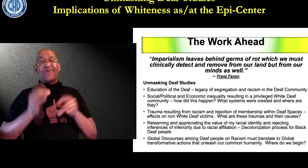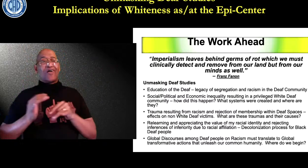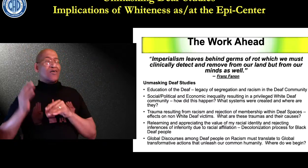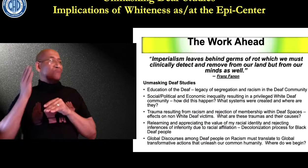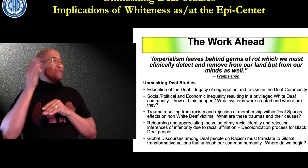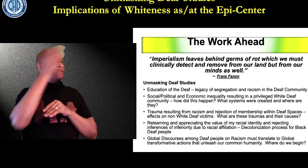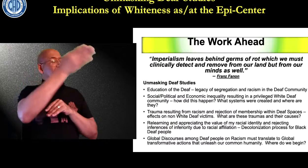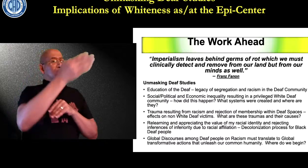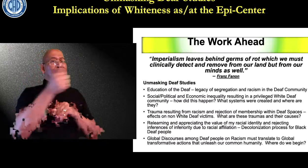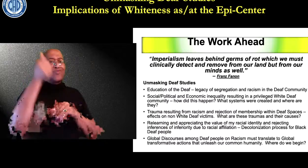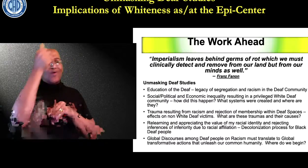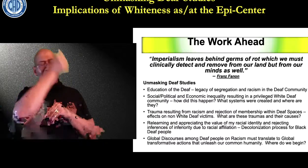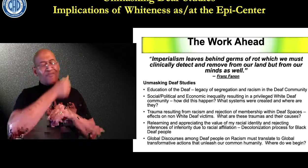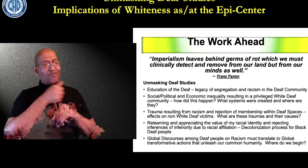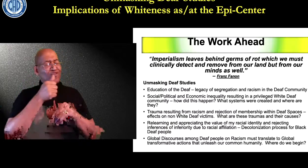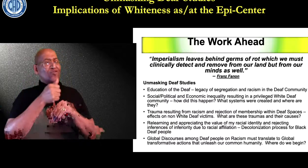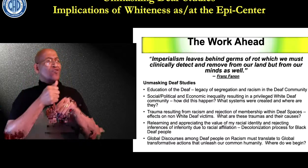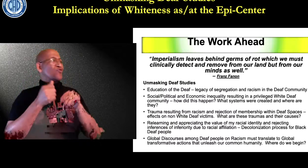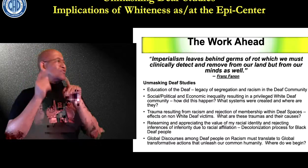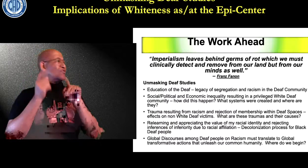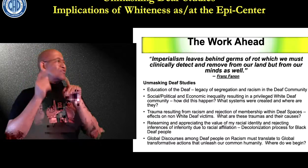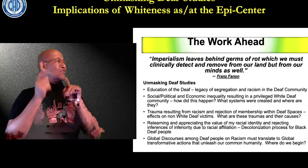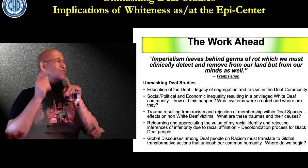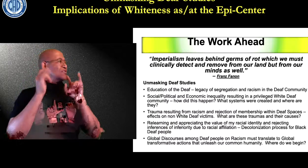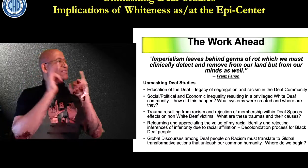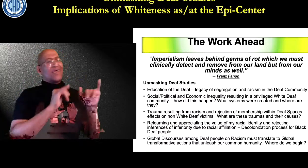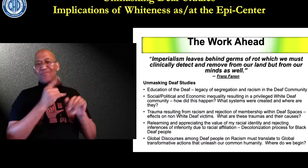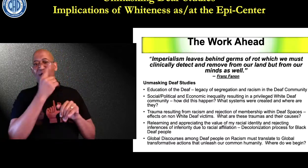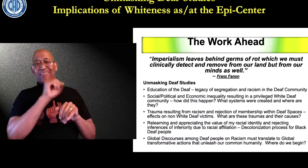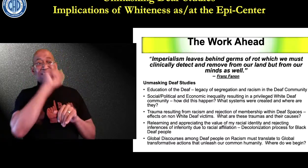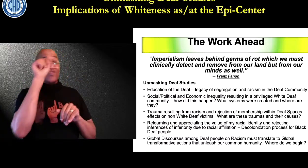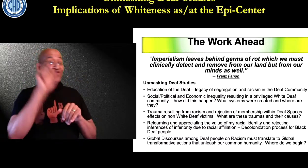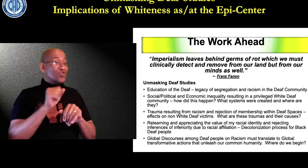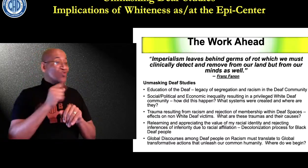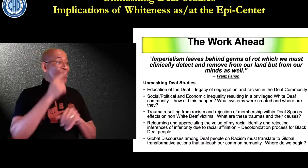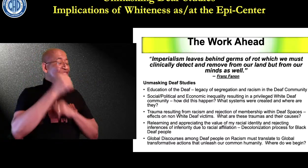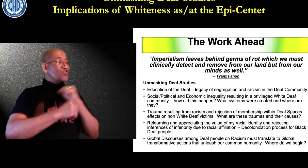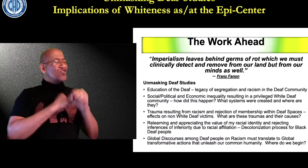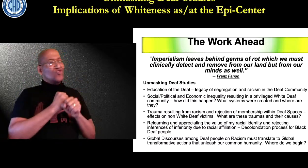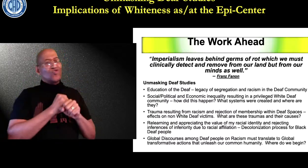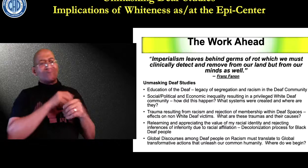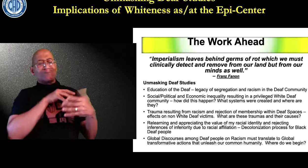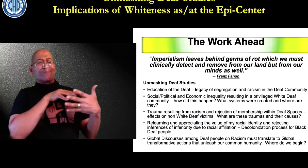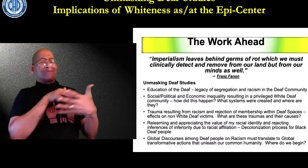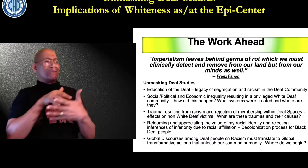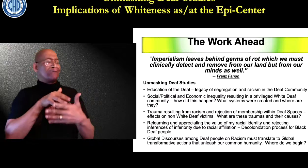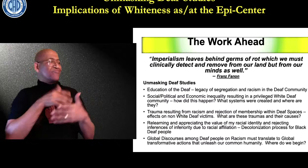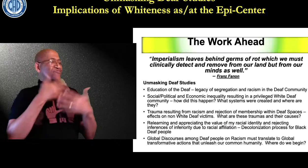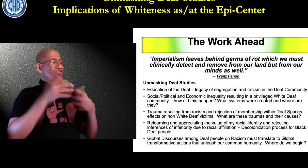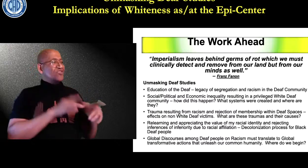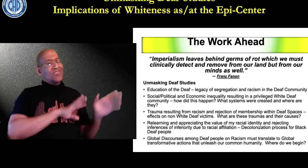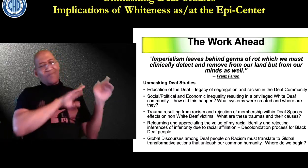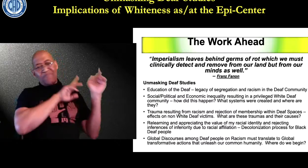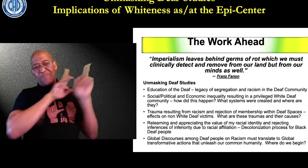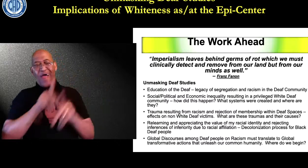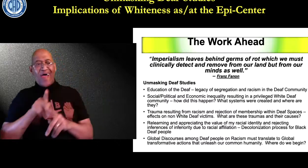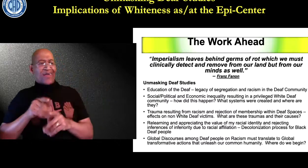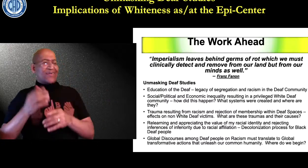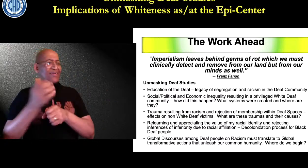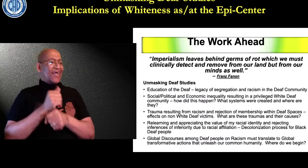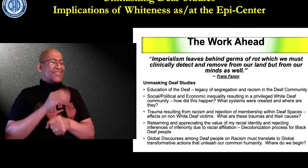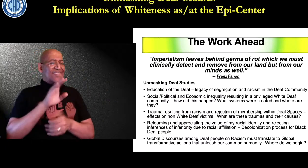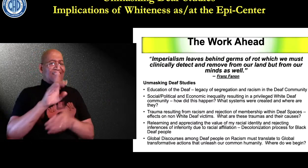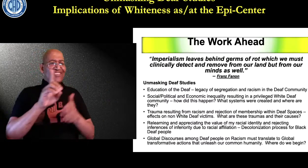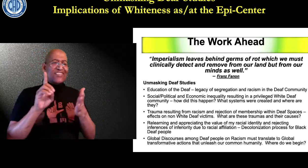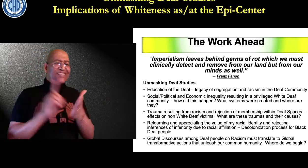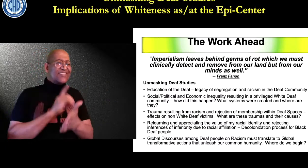As far as with the superiority happening in Africa, it's the same in you know, year after year, I've done